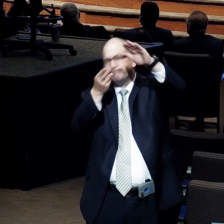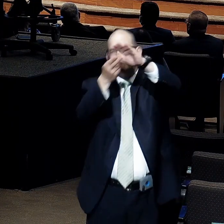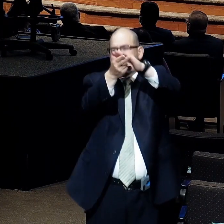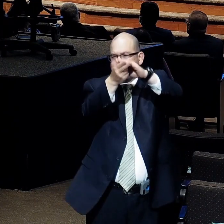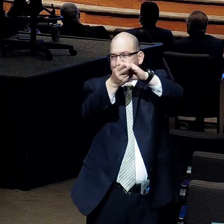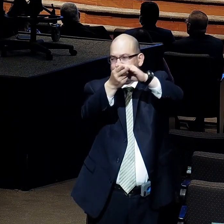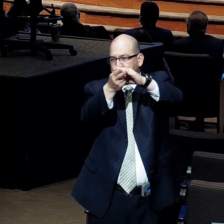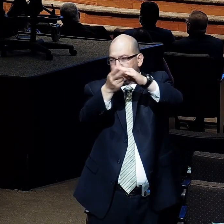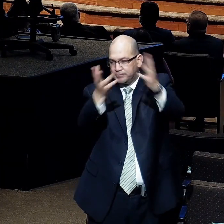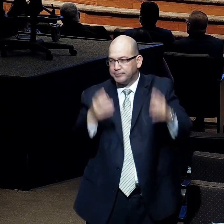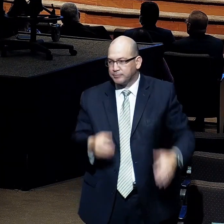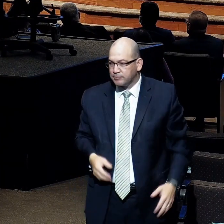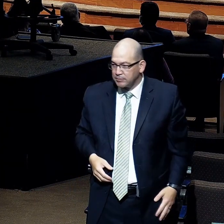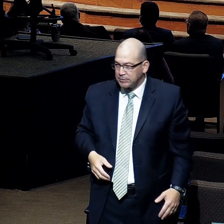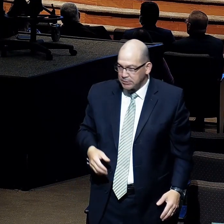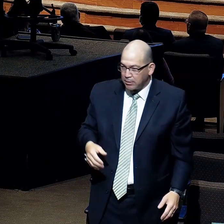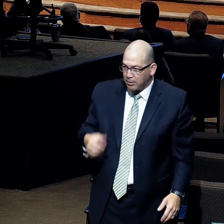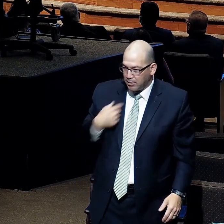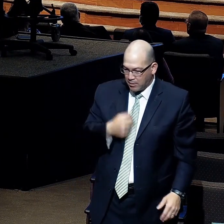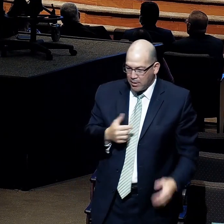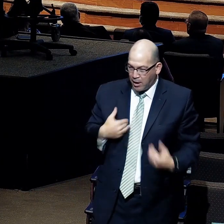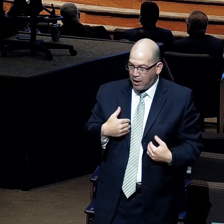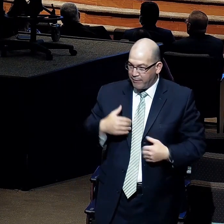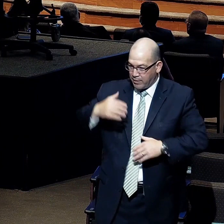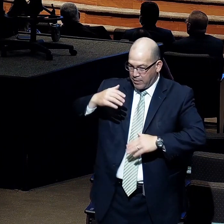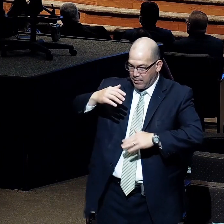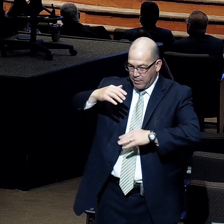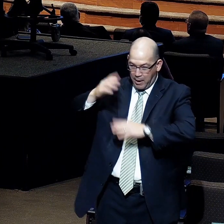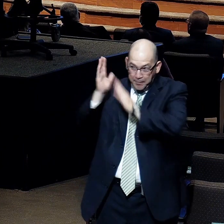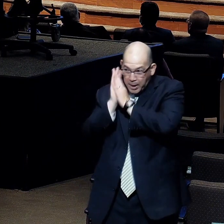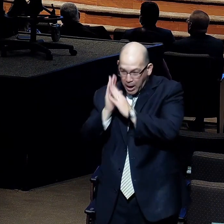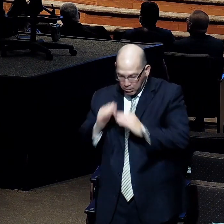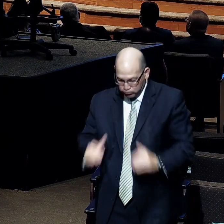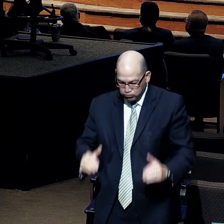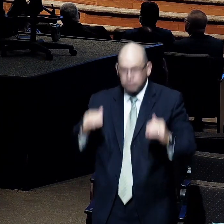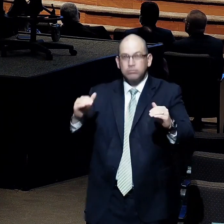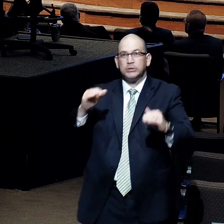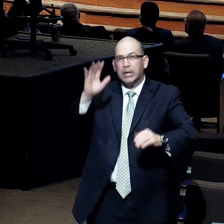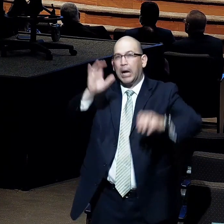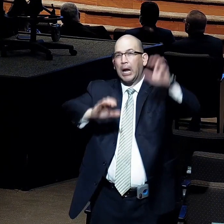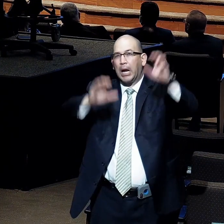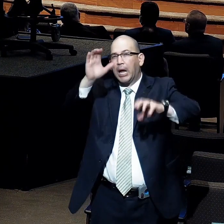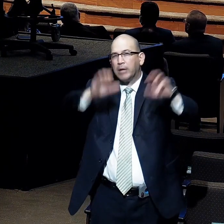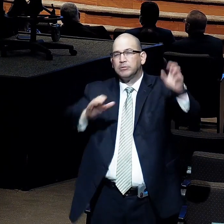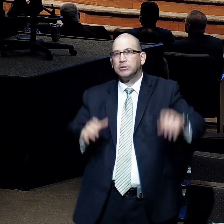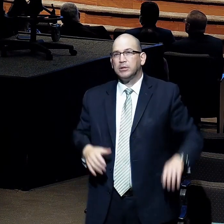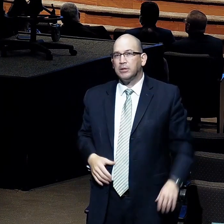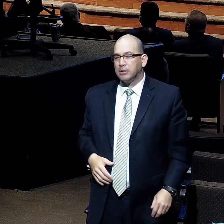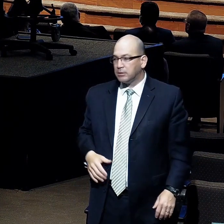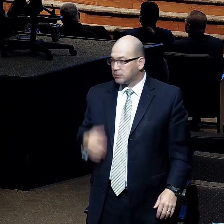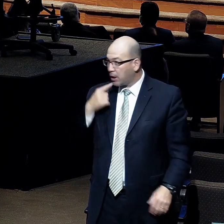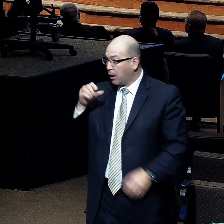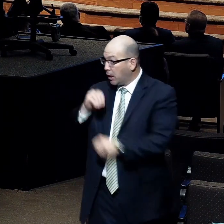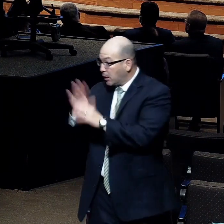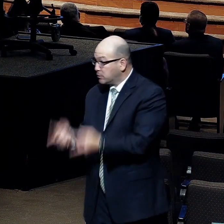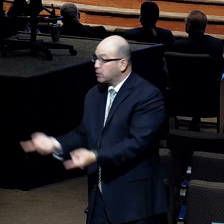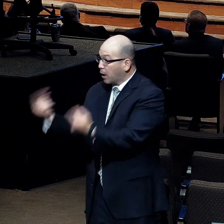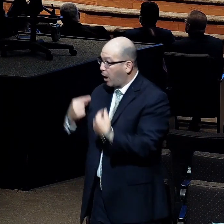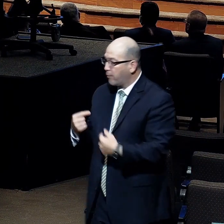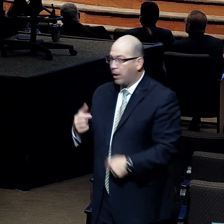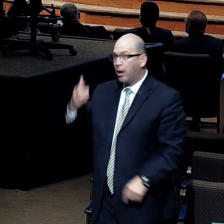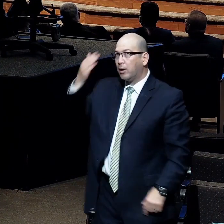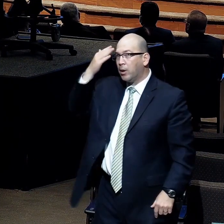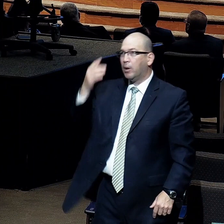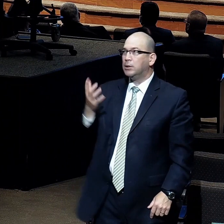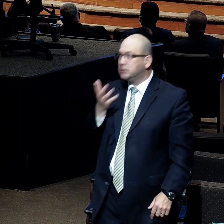moved the bunk bed up against the closet, and I proceeded to climb up. Well, all of a sudden, one of my friends ran to the door and said, "The counselor's coming." Well, I knew it wasn't a good thing to be up